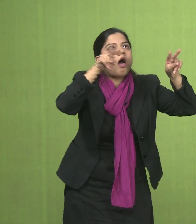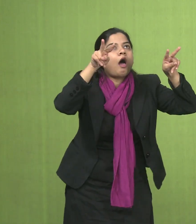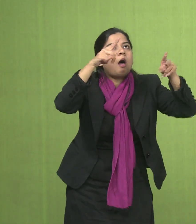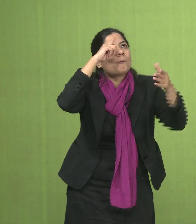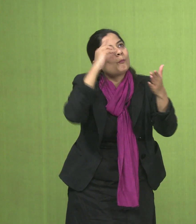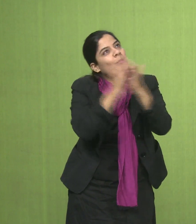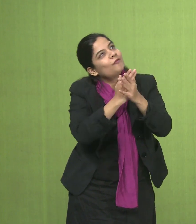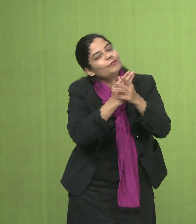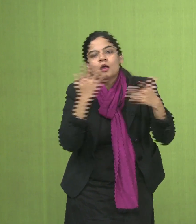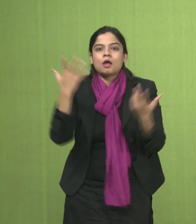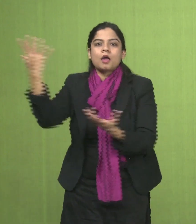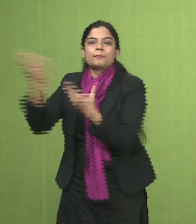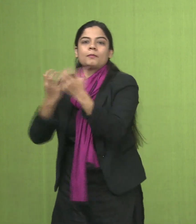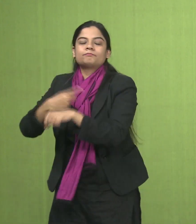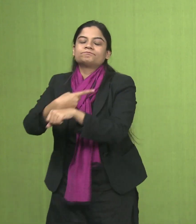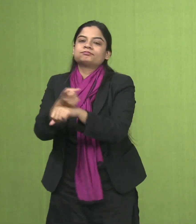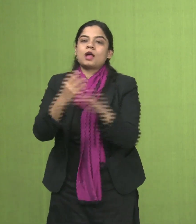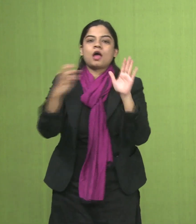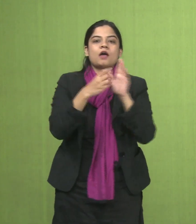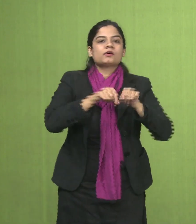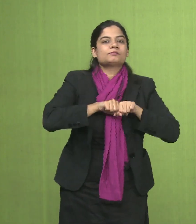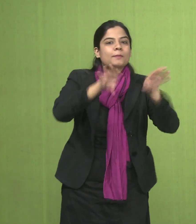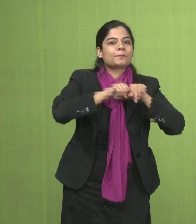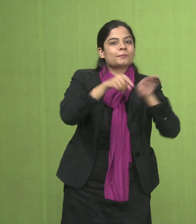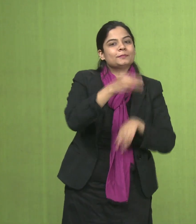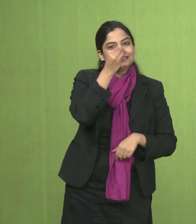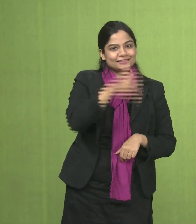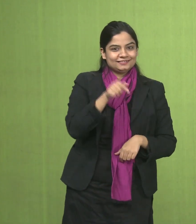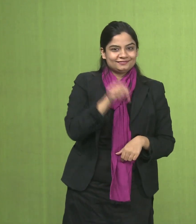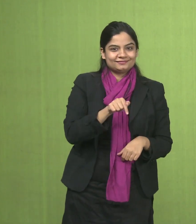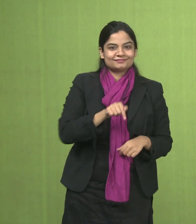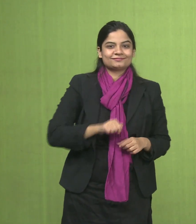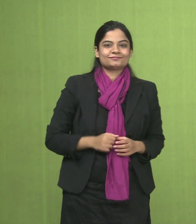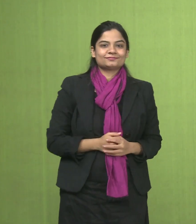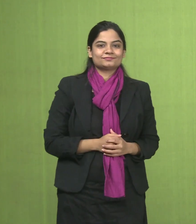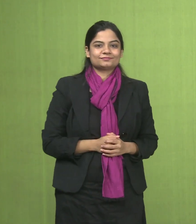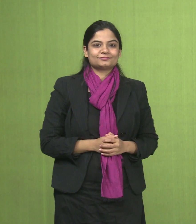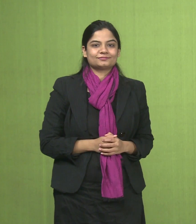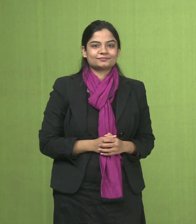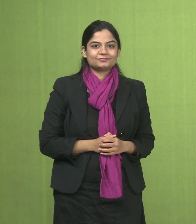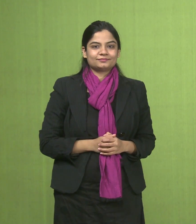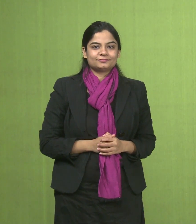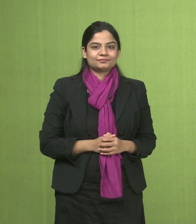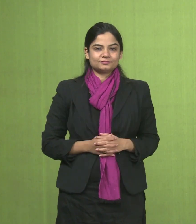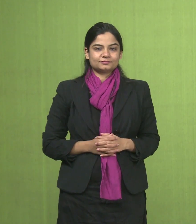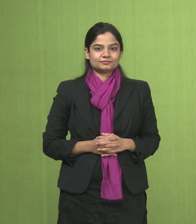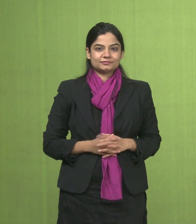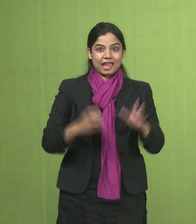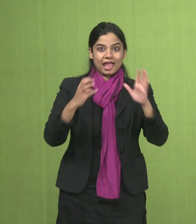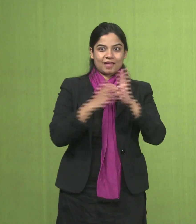Bollywood actors, etc., are really helpful. A good advertisement should give the correct information.